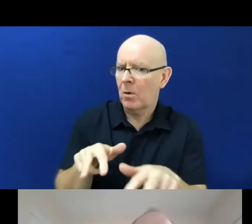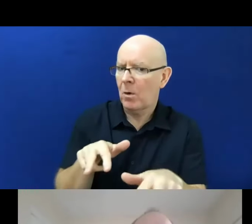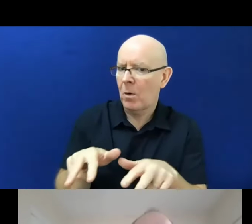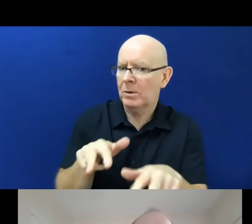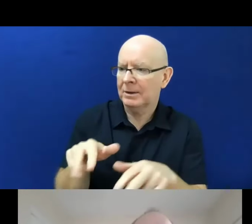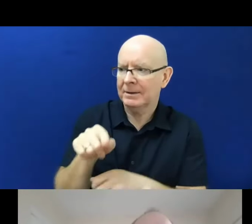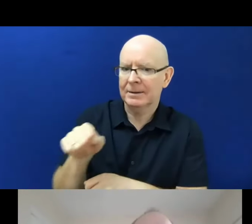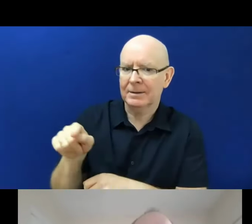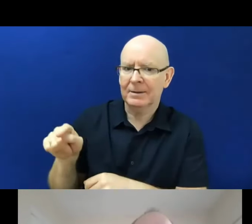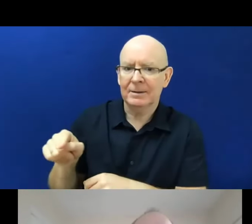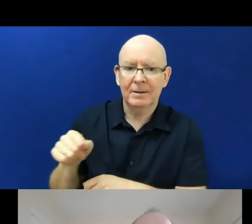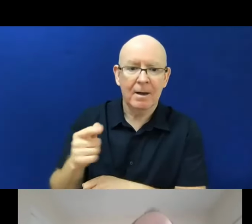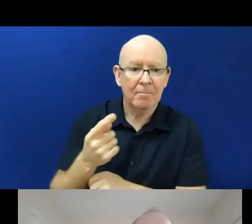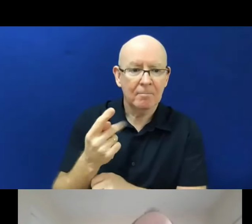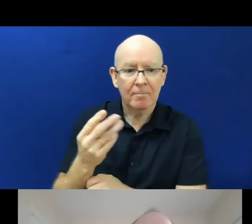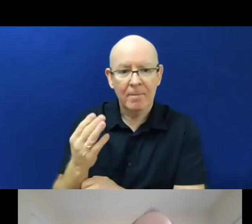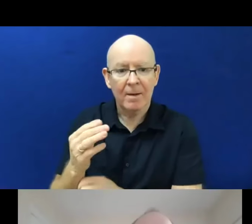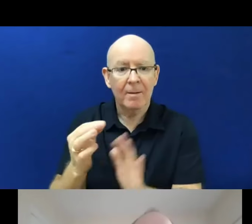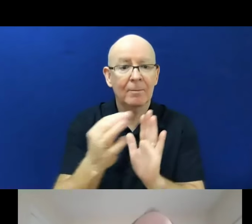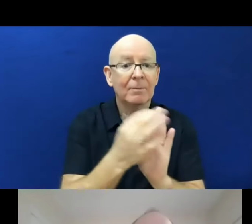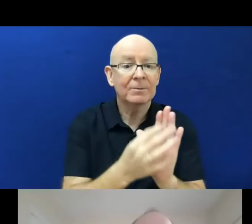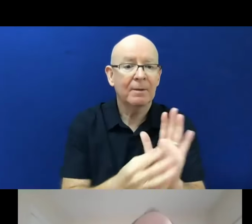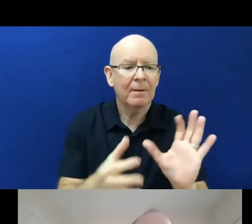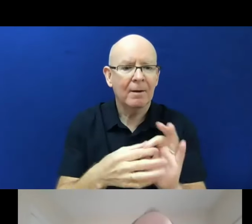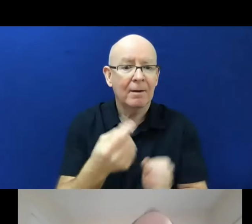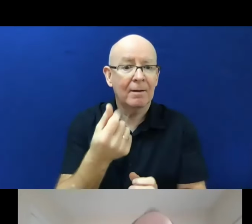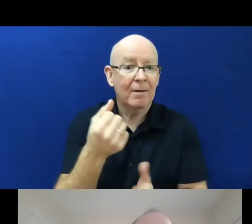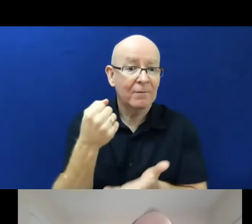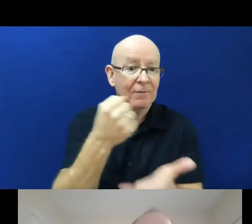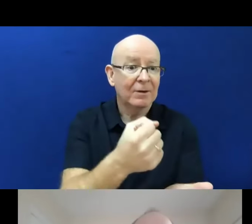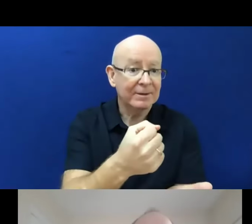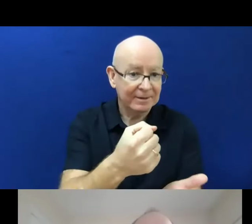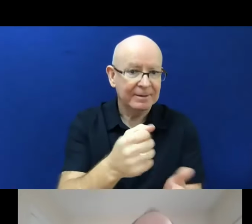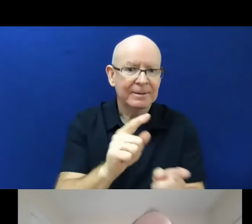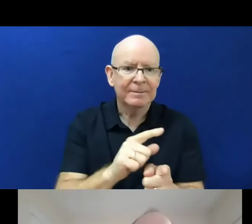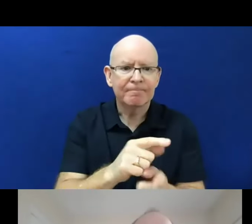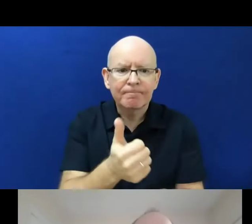the disability people's organizations themselves has been very